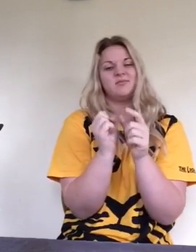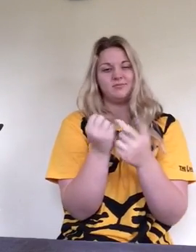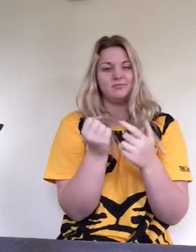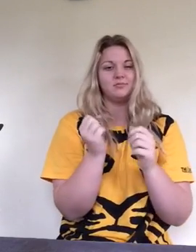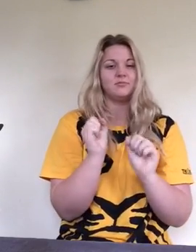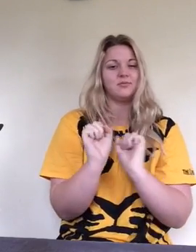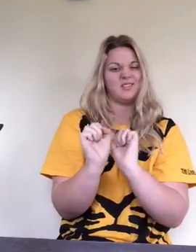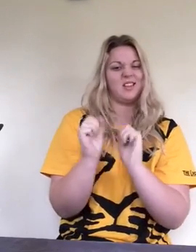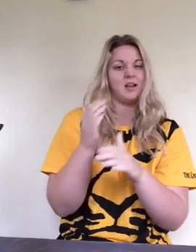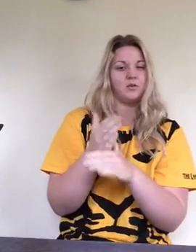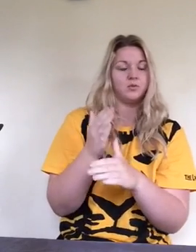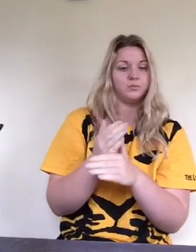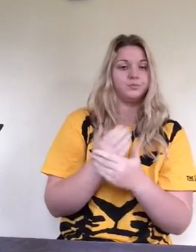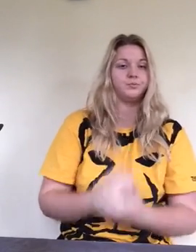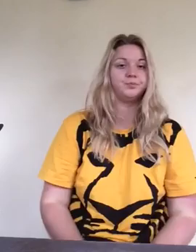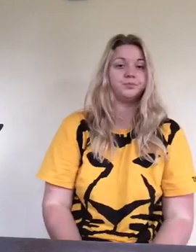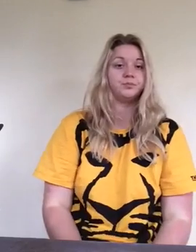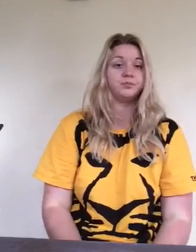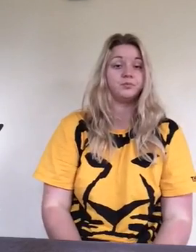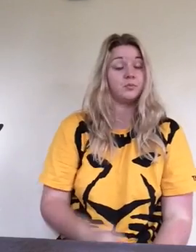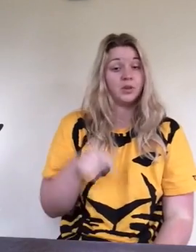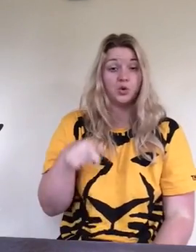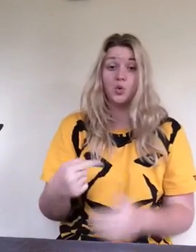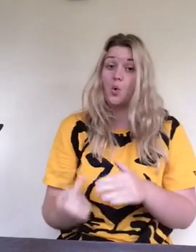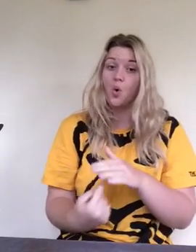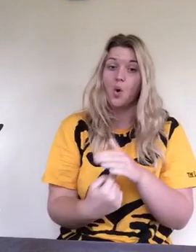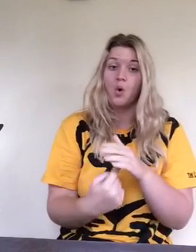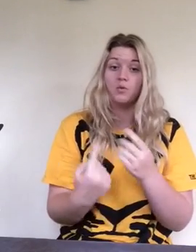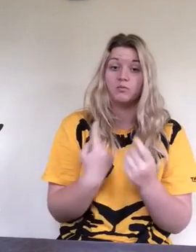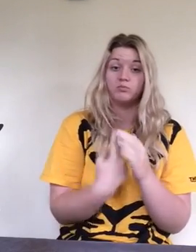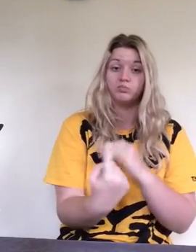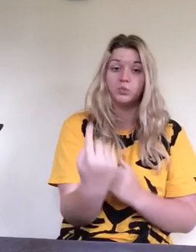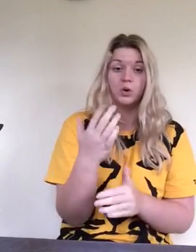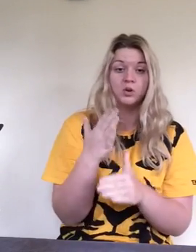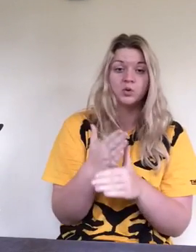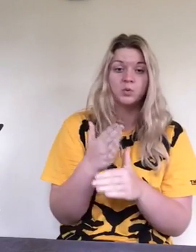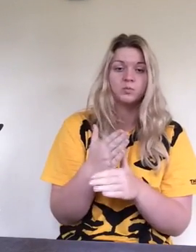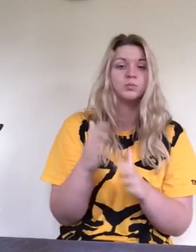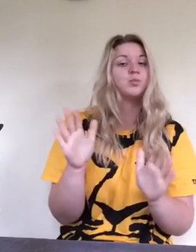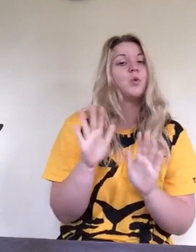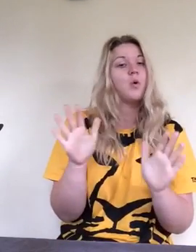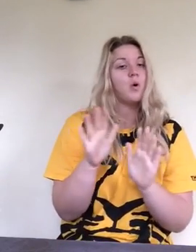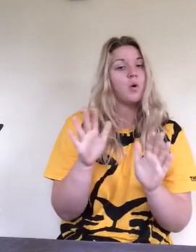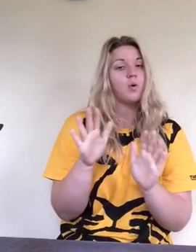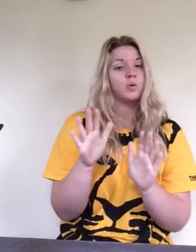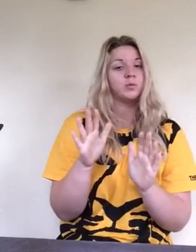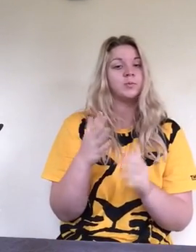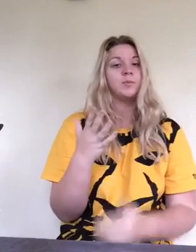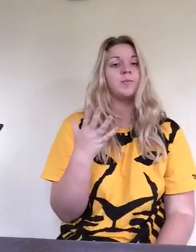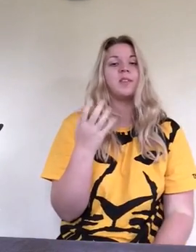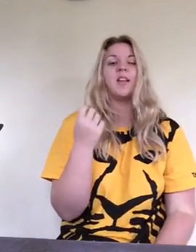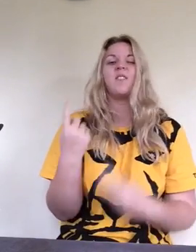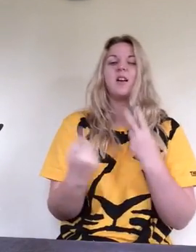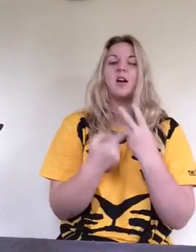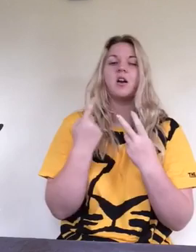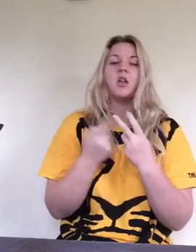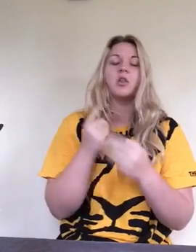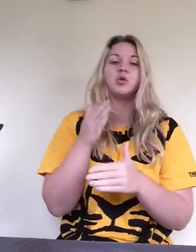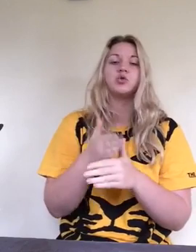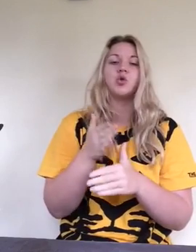The second job of the heart is actually also on this picture, and it's called pulmonary flow. Pulmonary